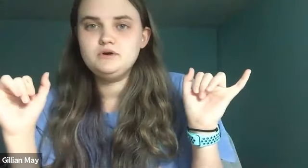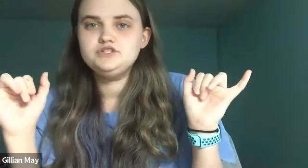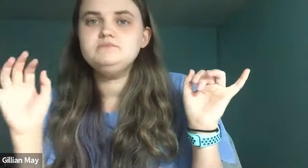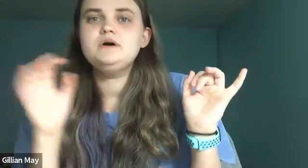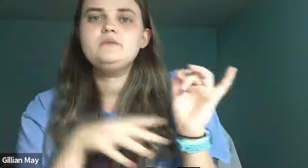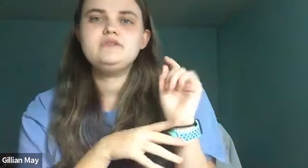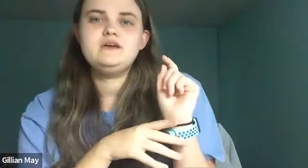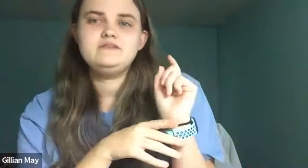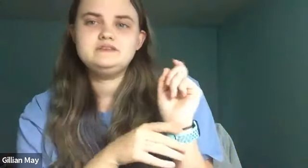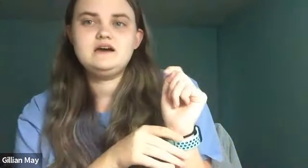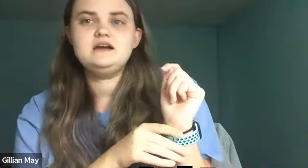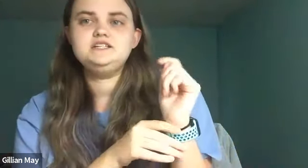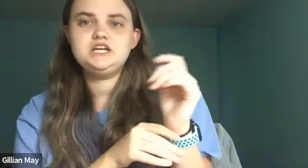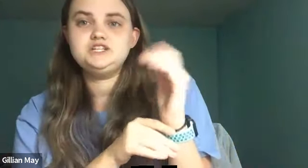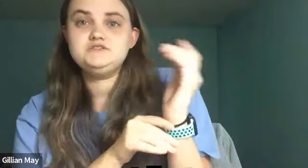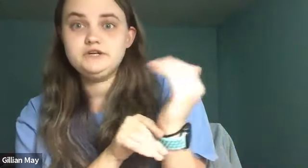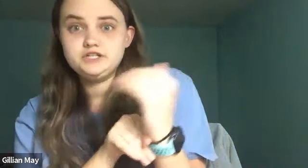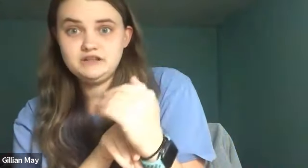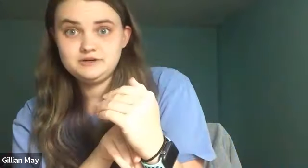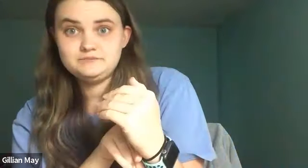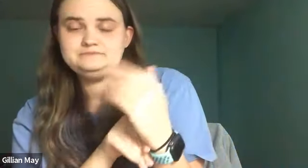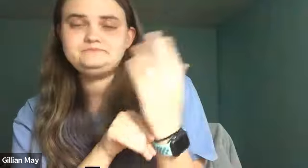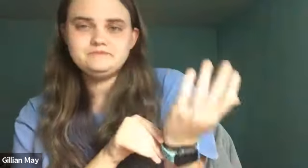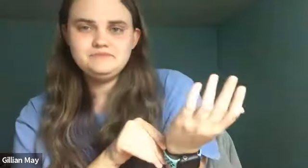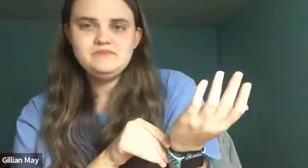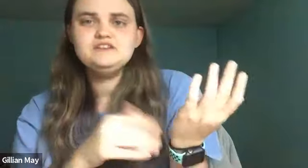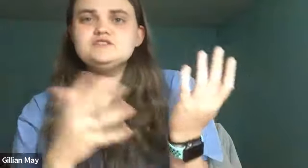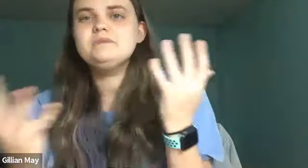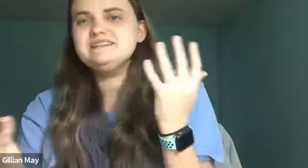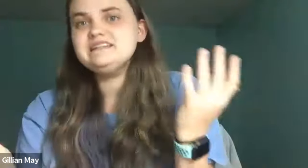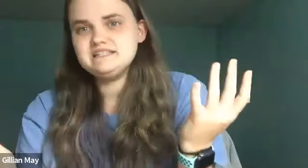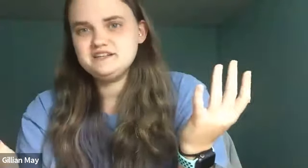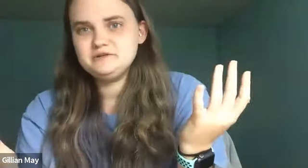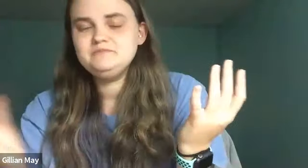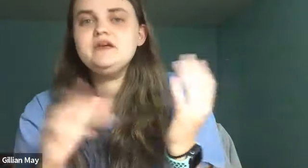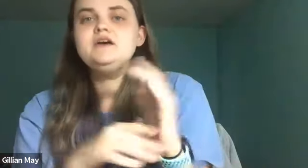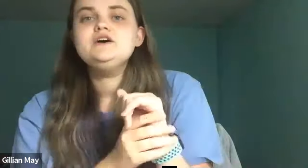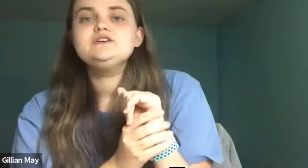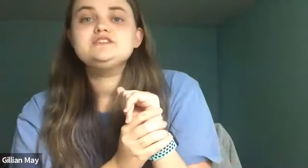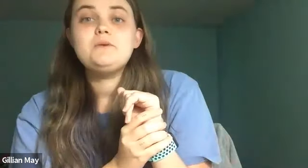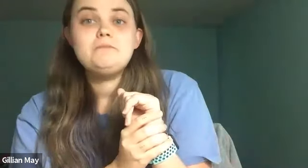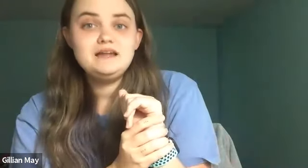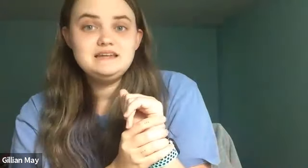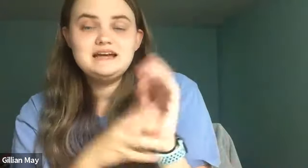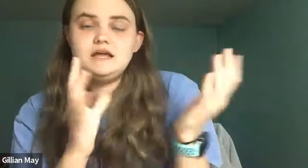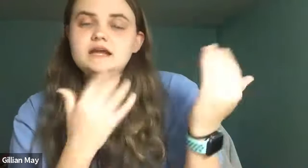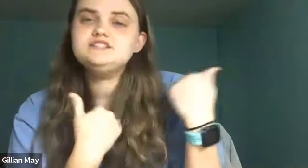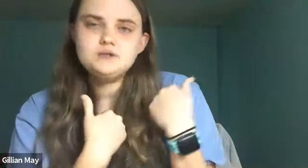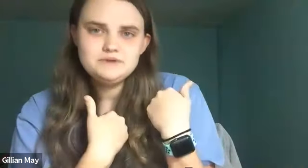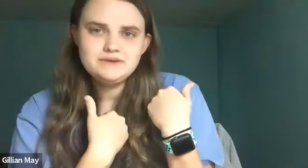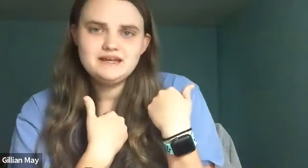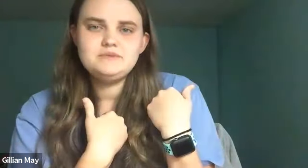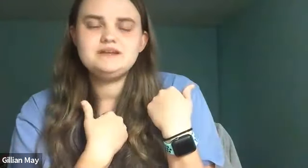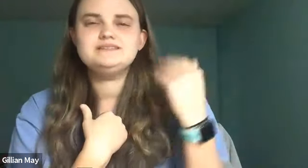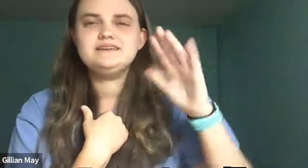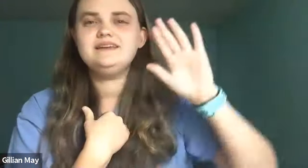motion, but with the sign changing for each letter. So it makes it easier. So I start with Monday because Sunday